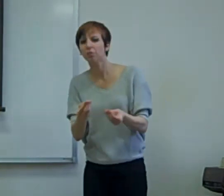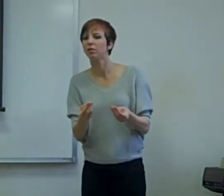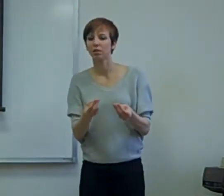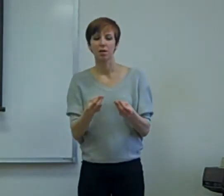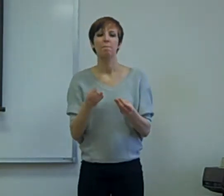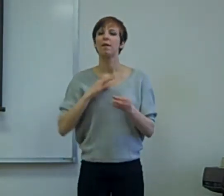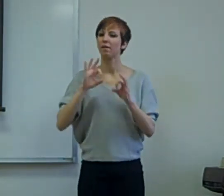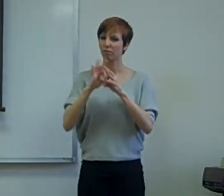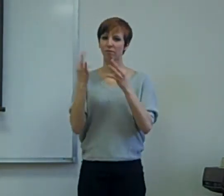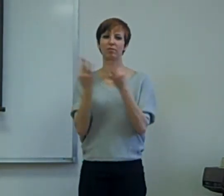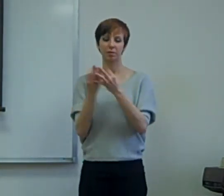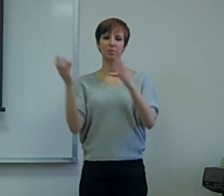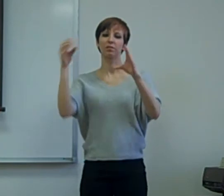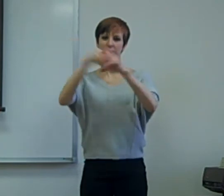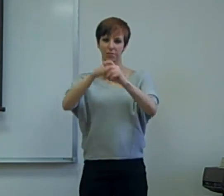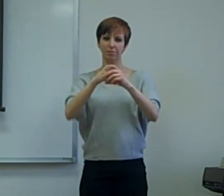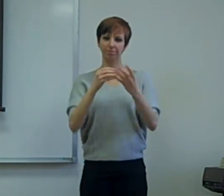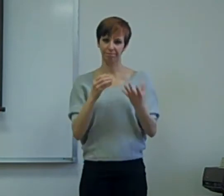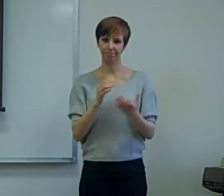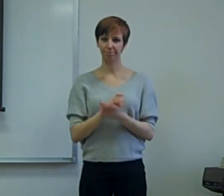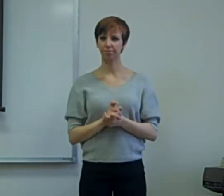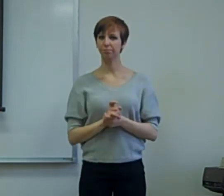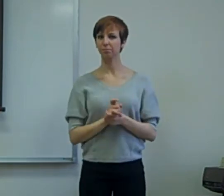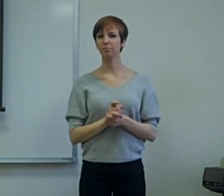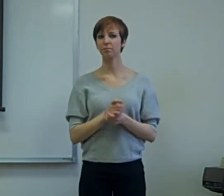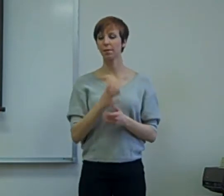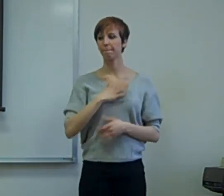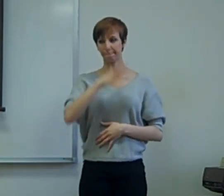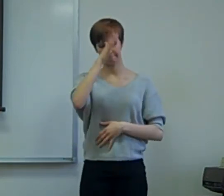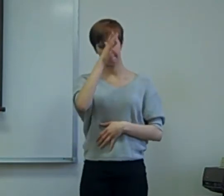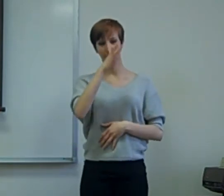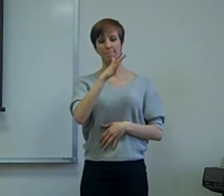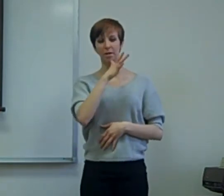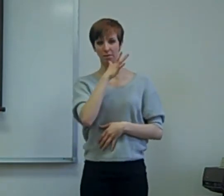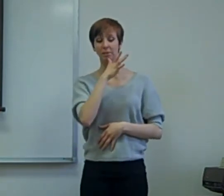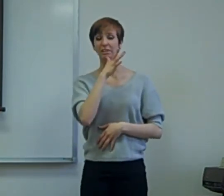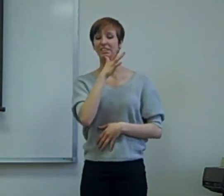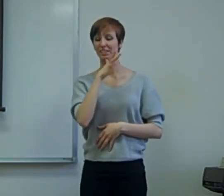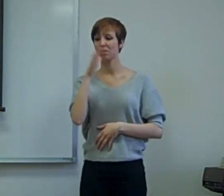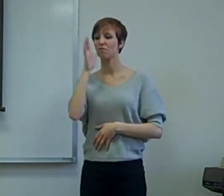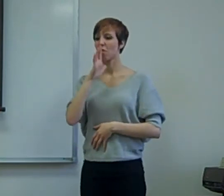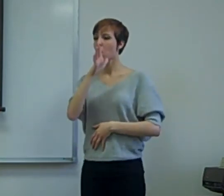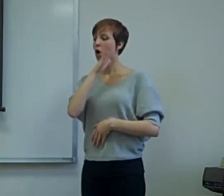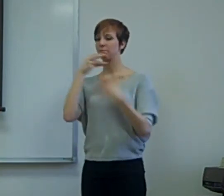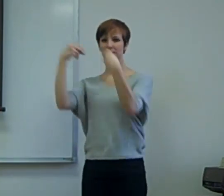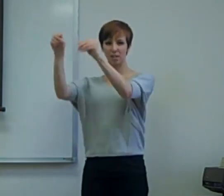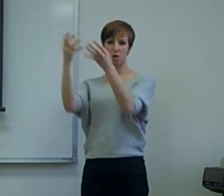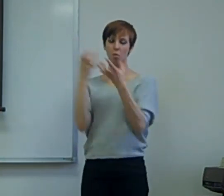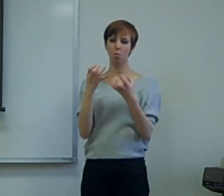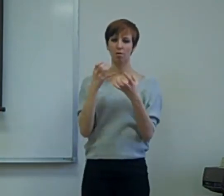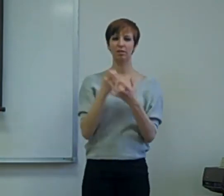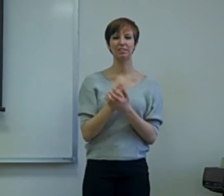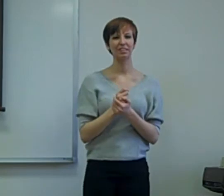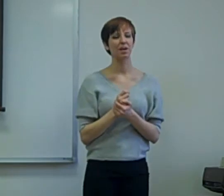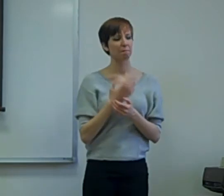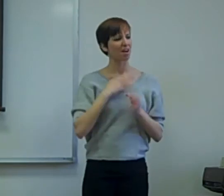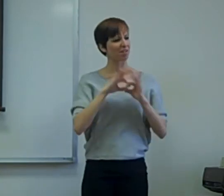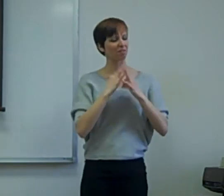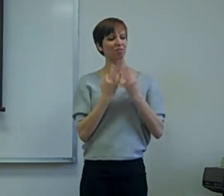of involved in the farm. And my parents decided to sell the farm, and so it was kind of a sad time for us because we had a lot of memories on the